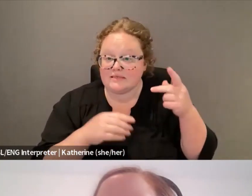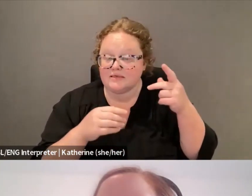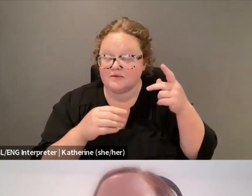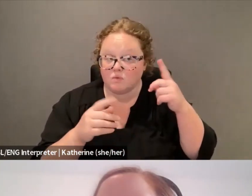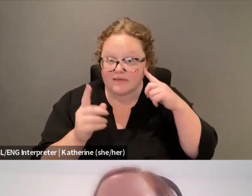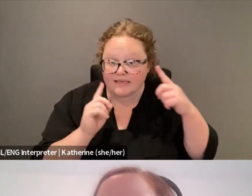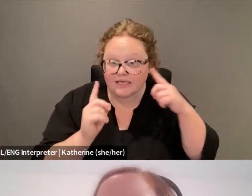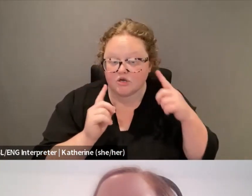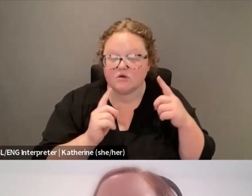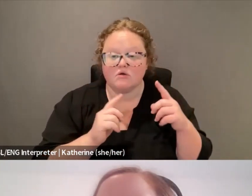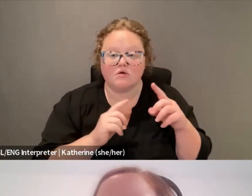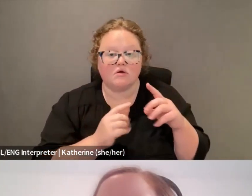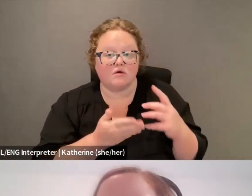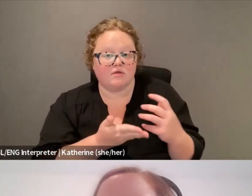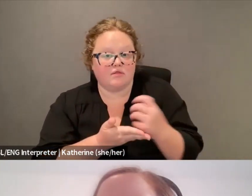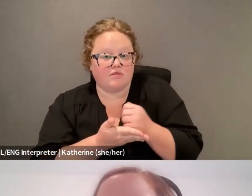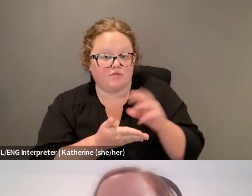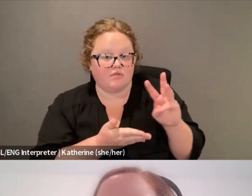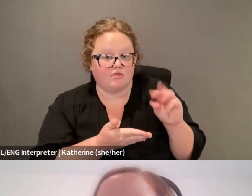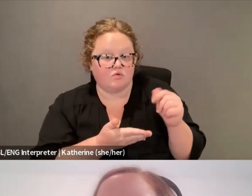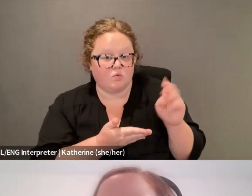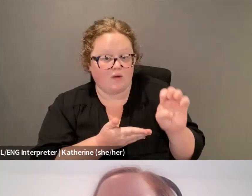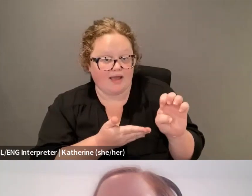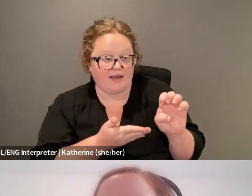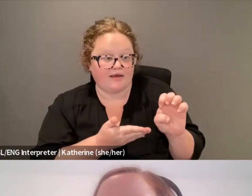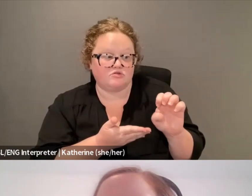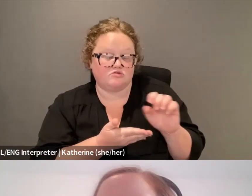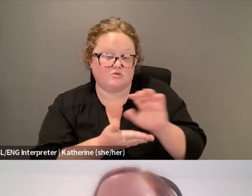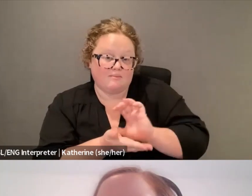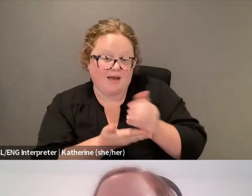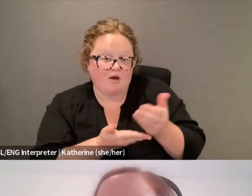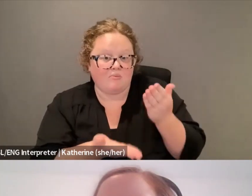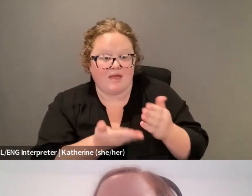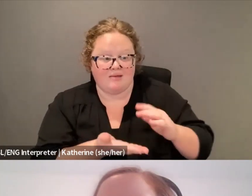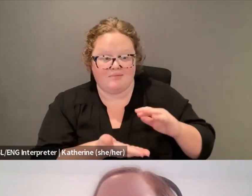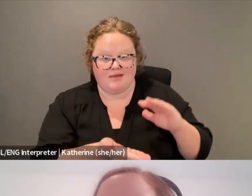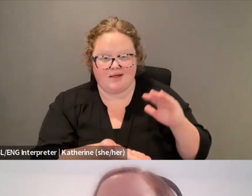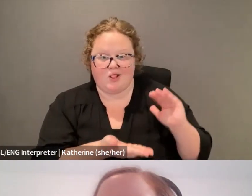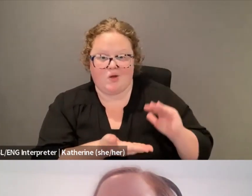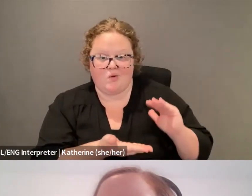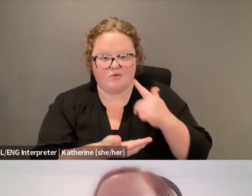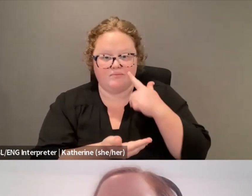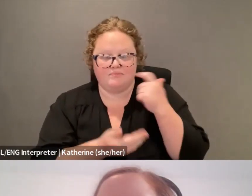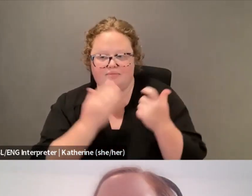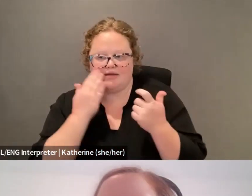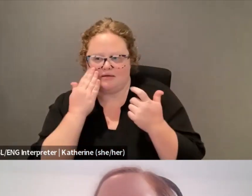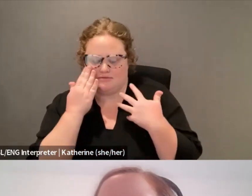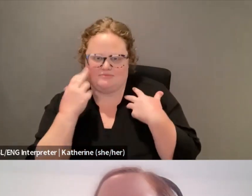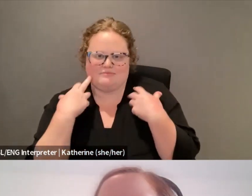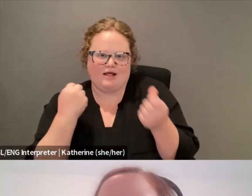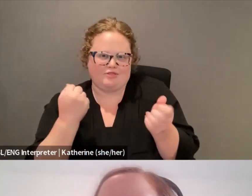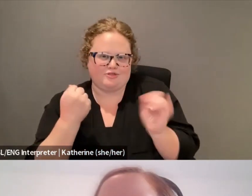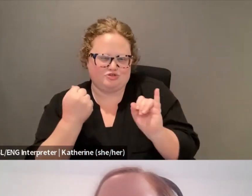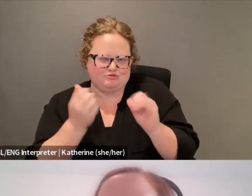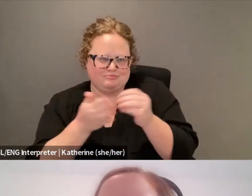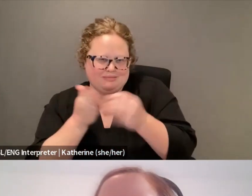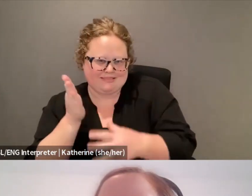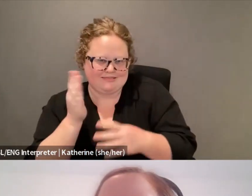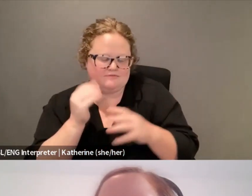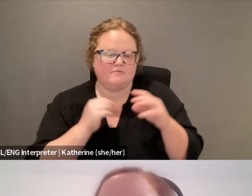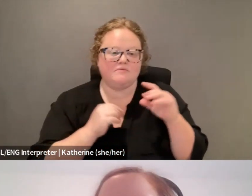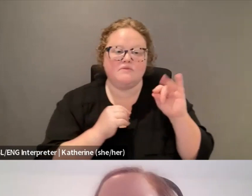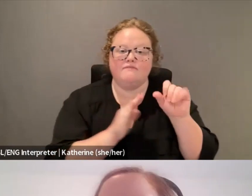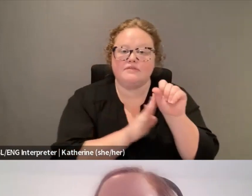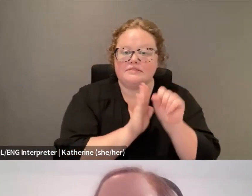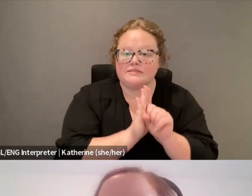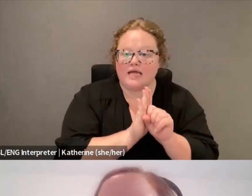wage rate might be a little lower in those states because health insurance can be very expensive. And so in a state where, maybe